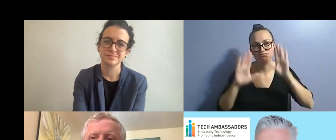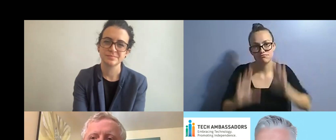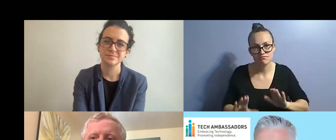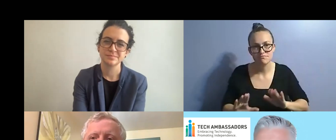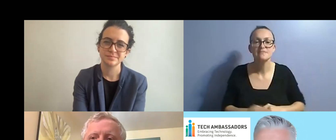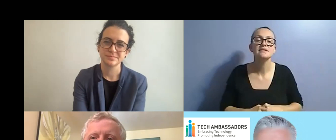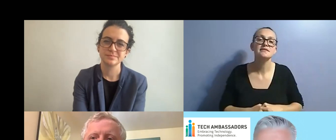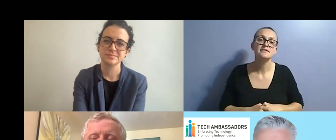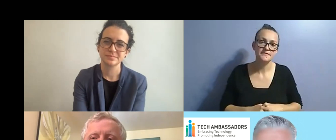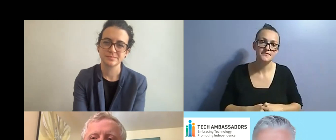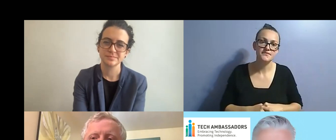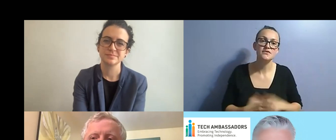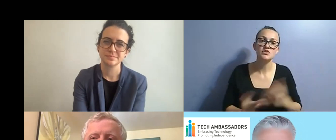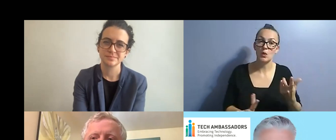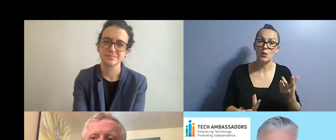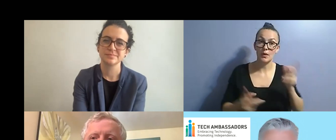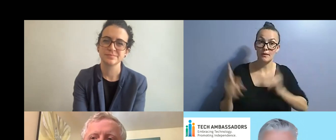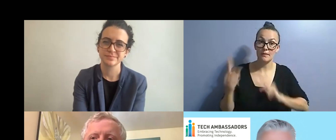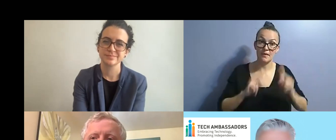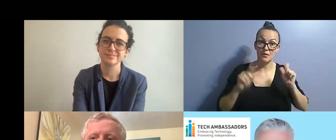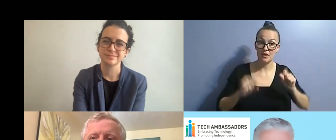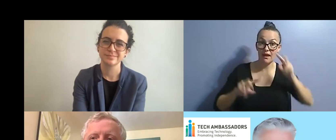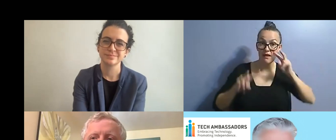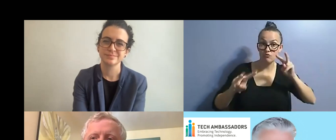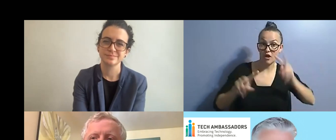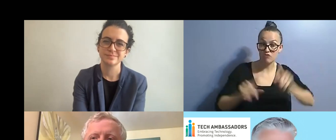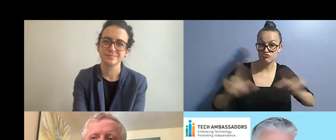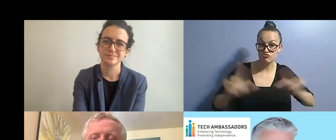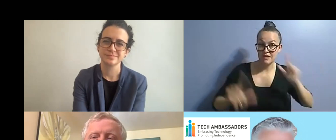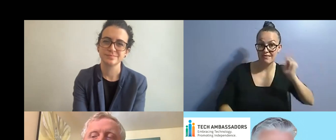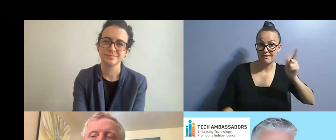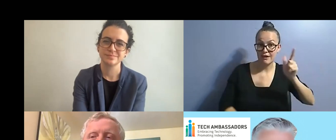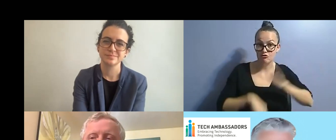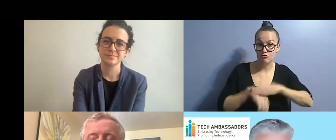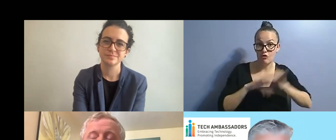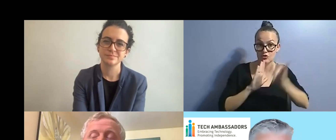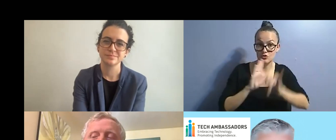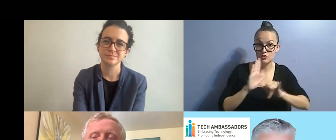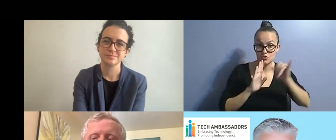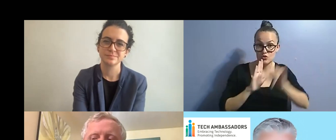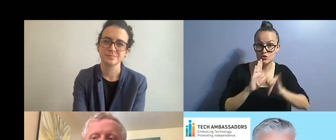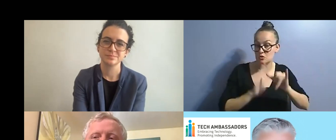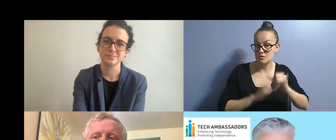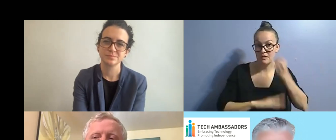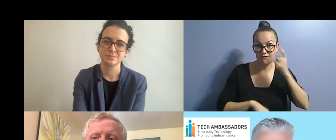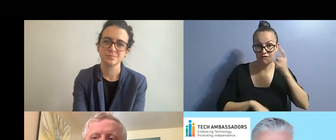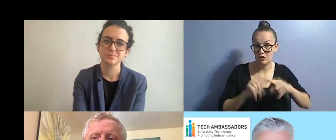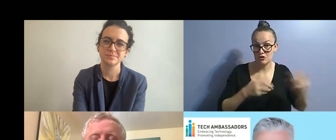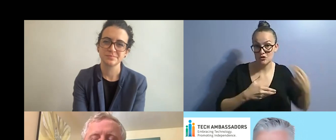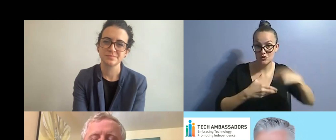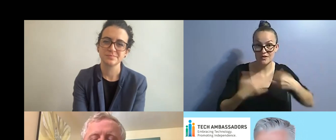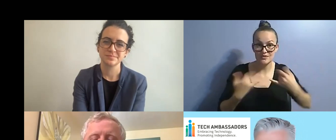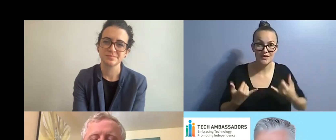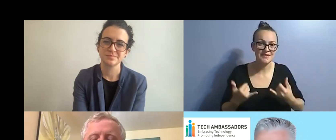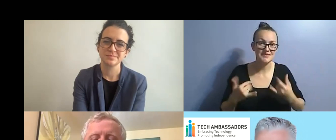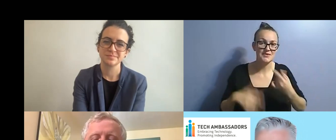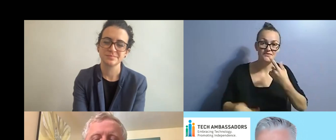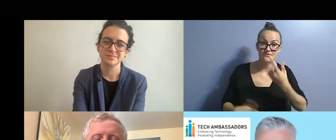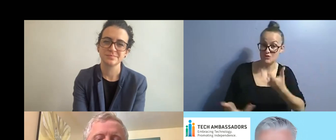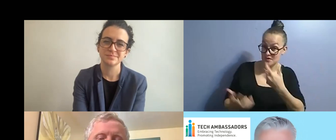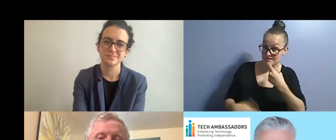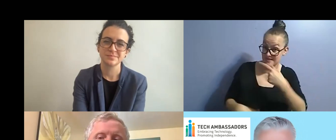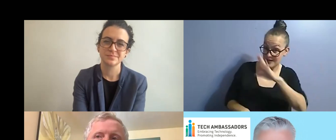This will be one for folks to watch on YouTube if you didn't get to join us live for this one. You want to say goodbye to everybody today? I